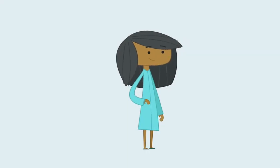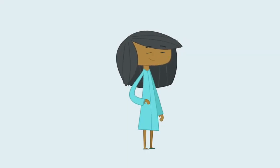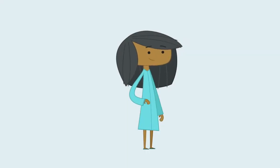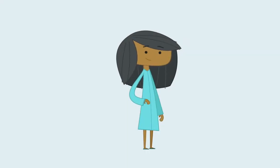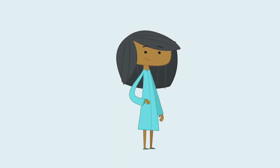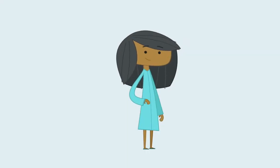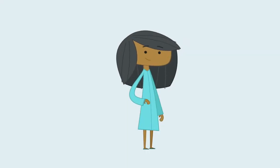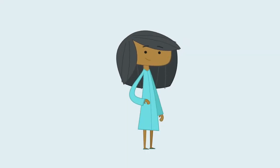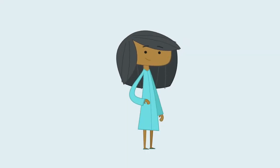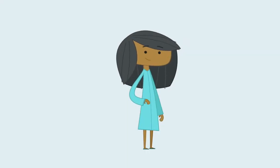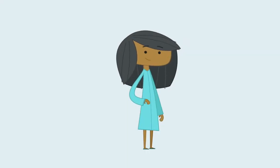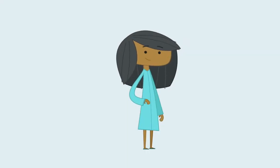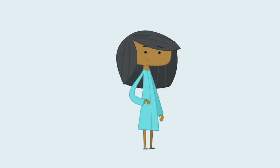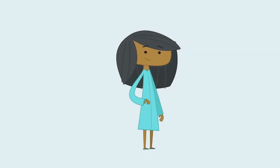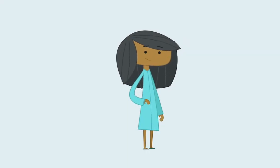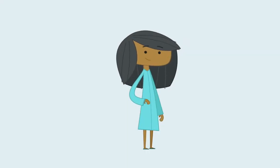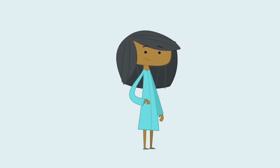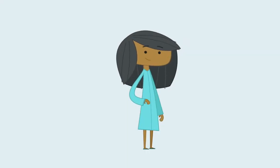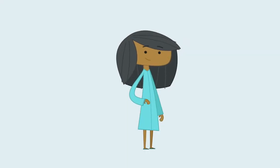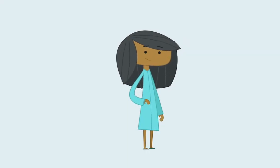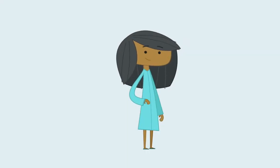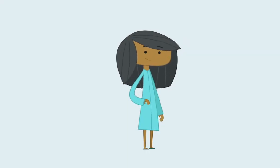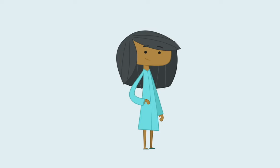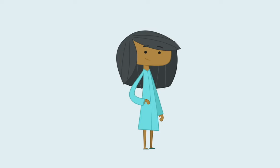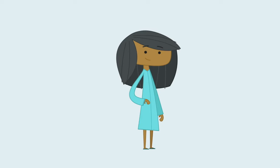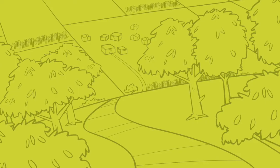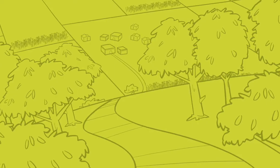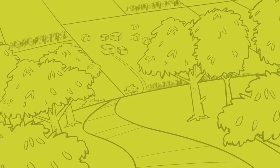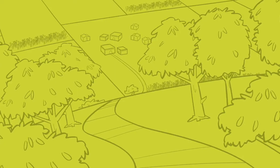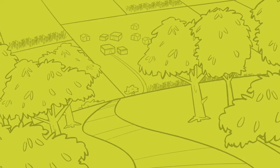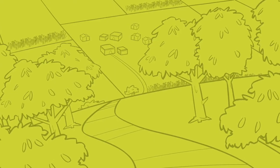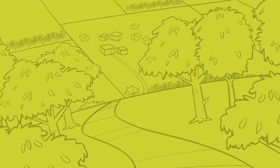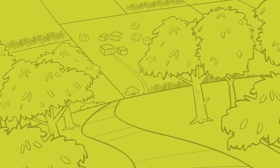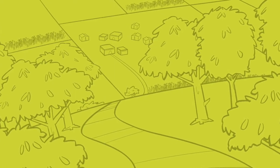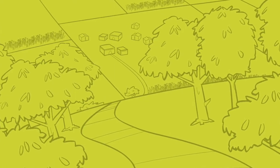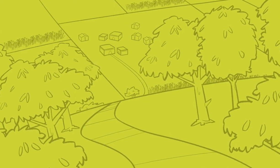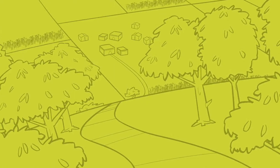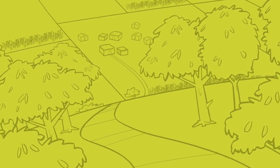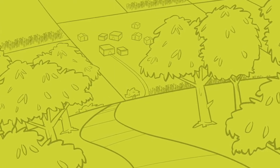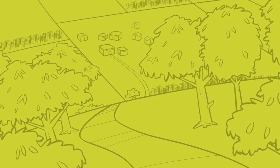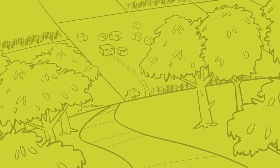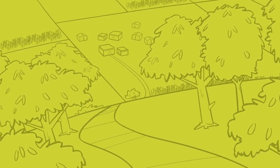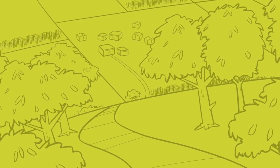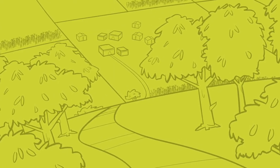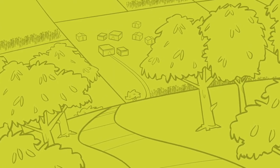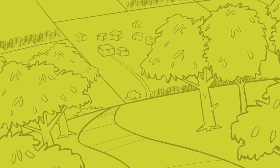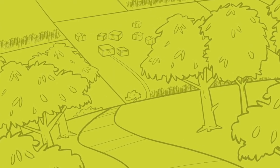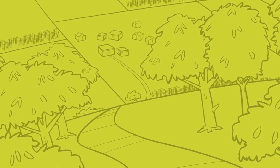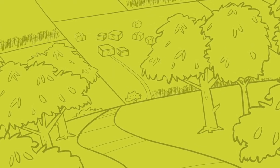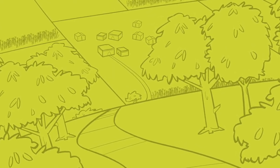story is about a woman named Ruth, and it begins like this. Ruth lived in a place called Moab and was married to a guy who was part